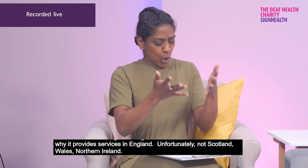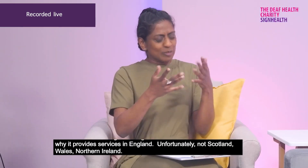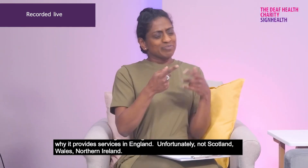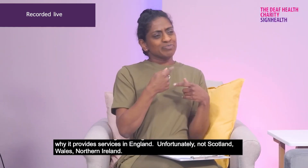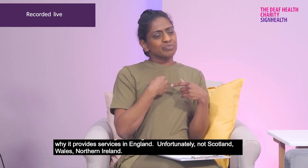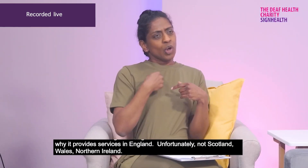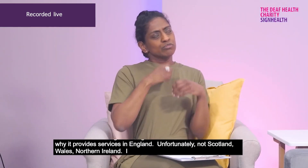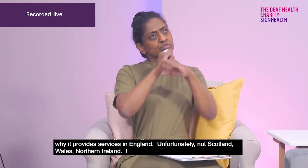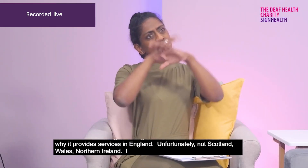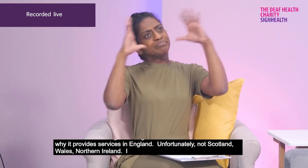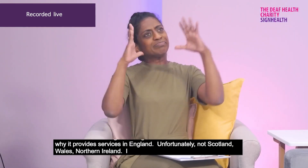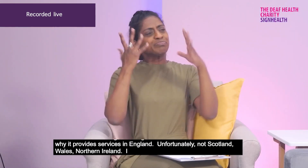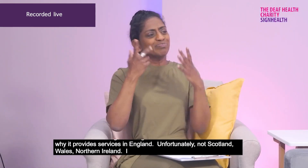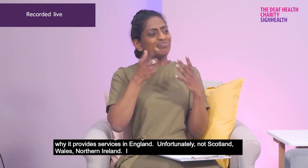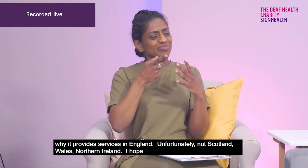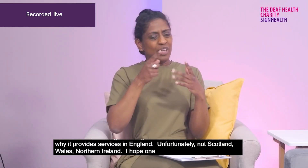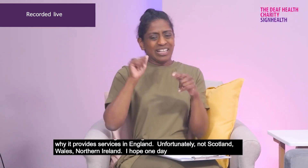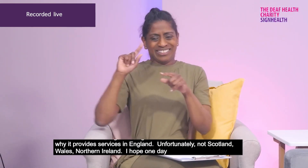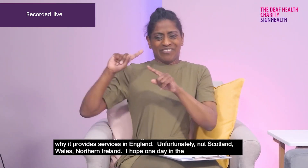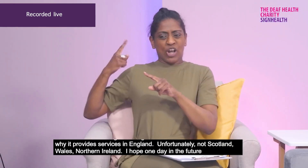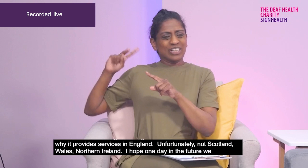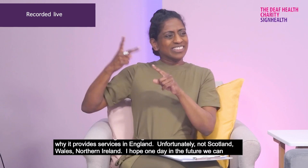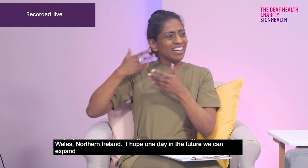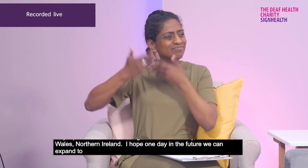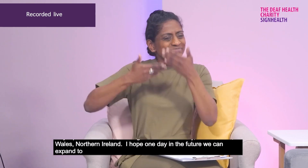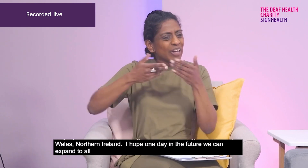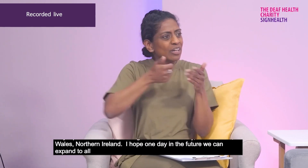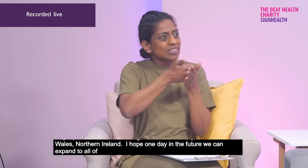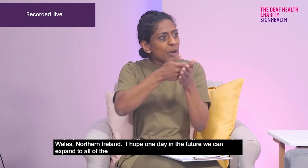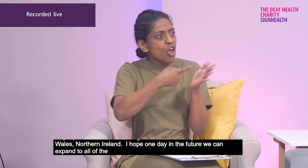hope one day in the future we can expand to all of the UK.